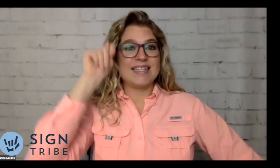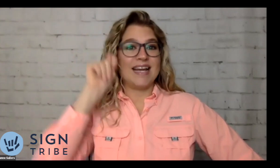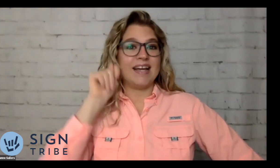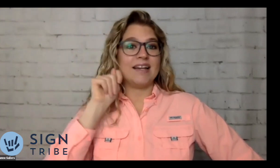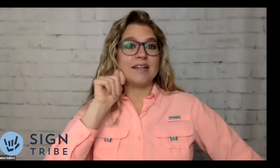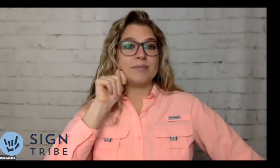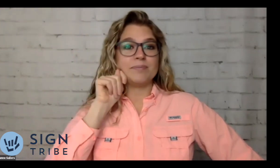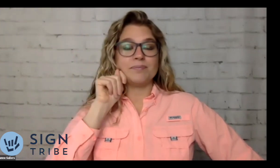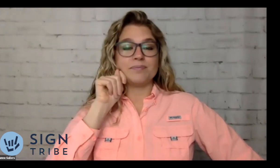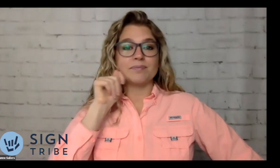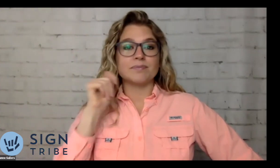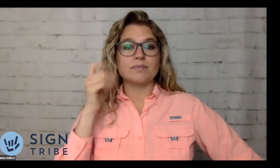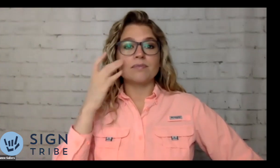tan.